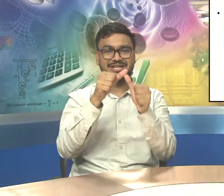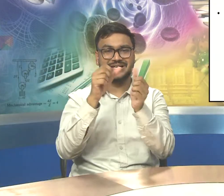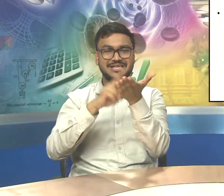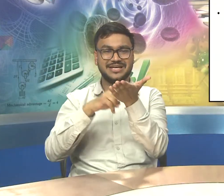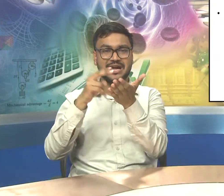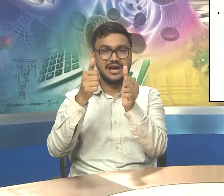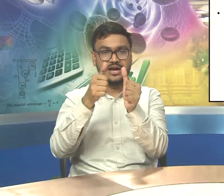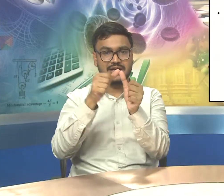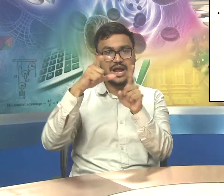USA